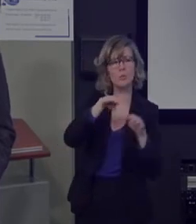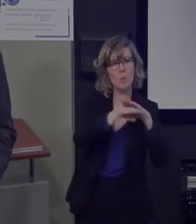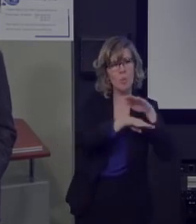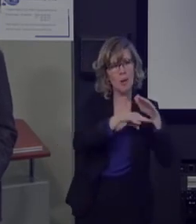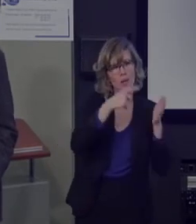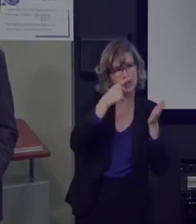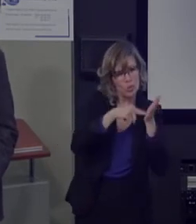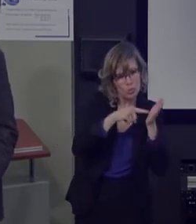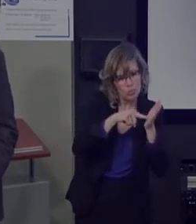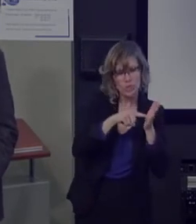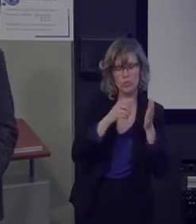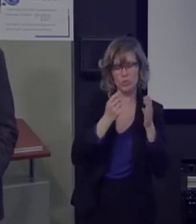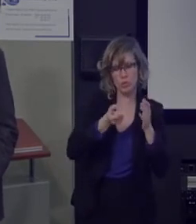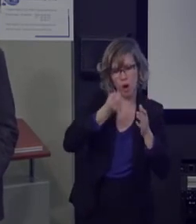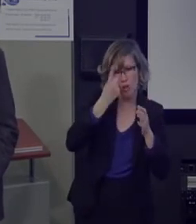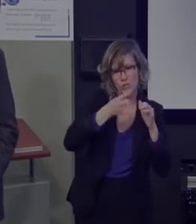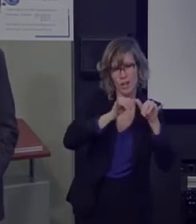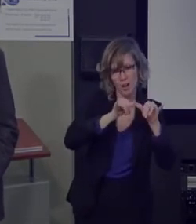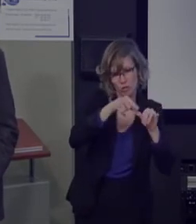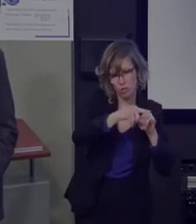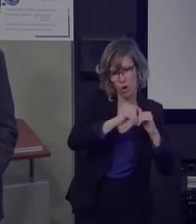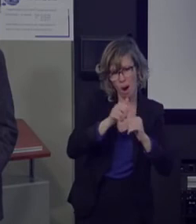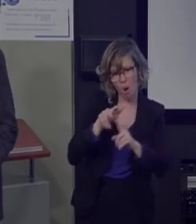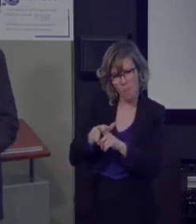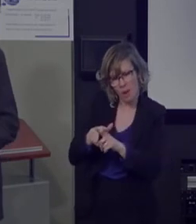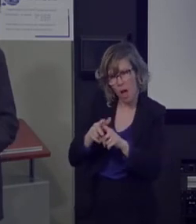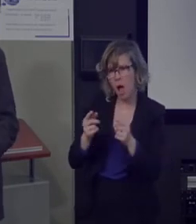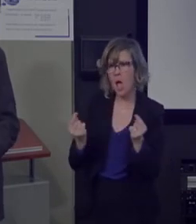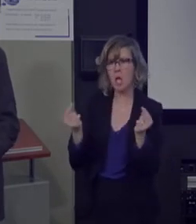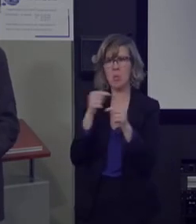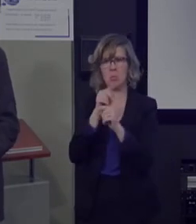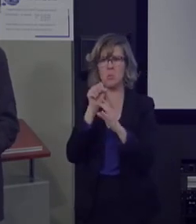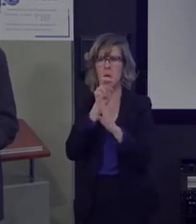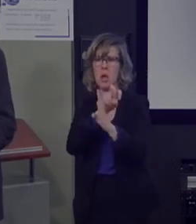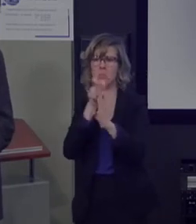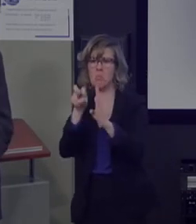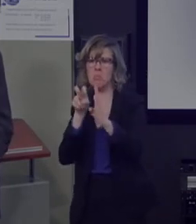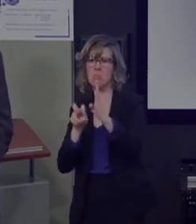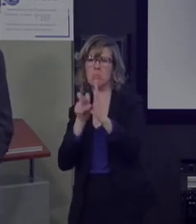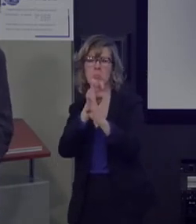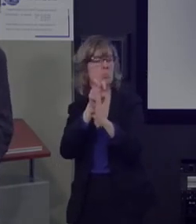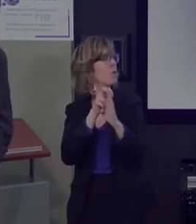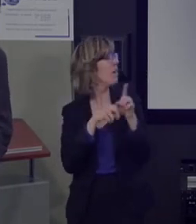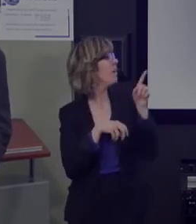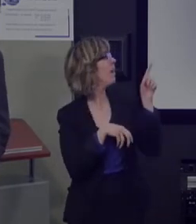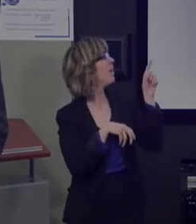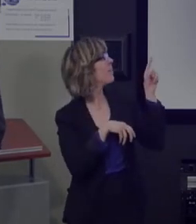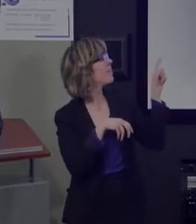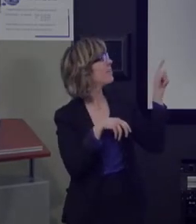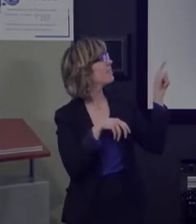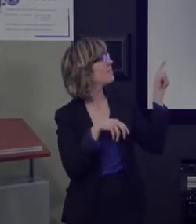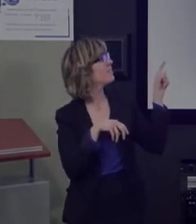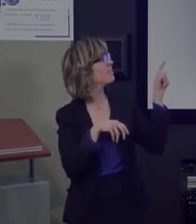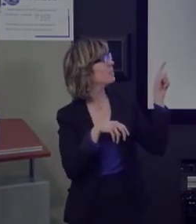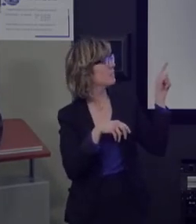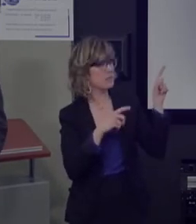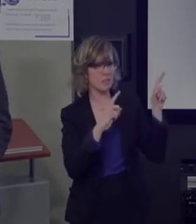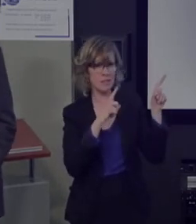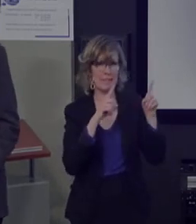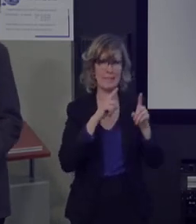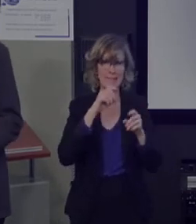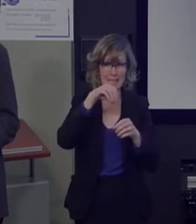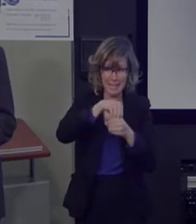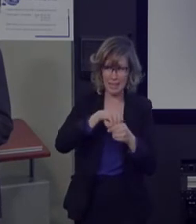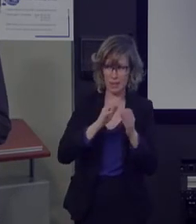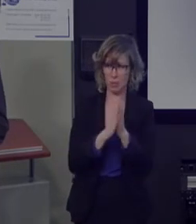advance your engineering applications. So this temporal flow, this diagram is actually in the Stokes book,